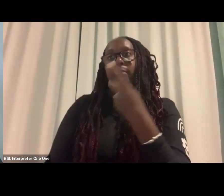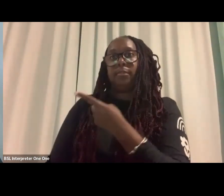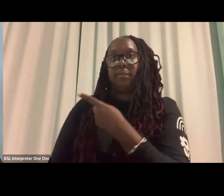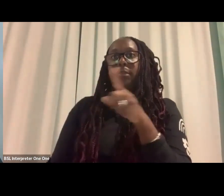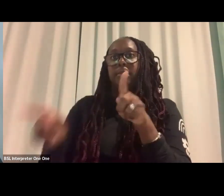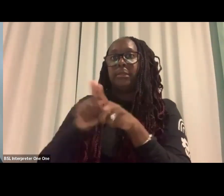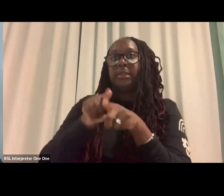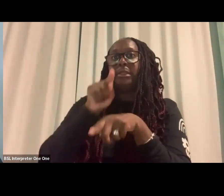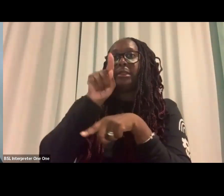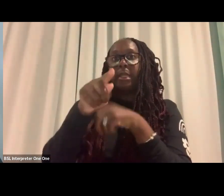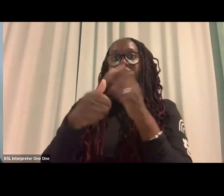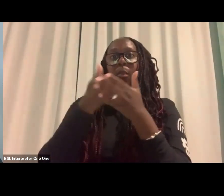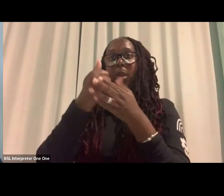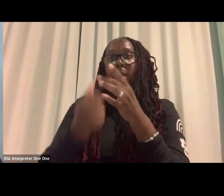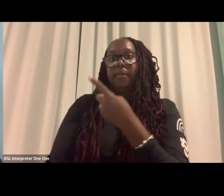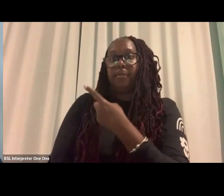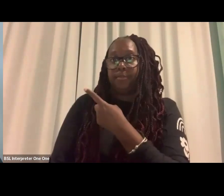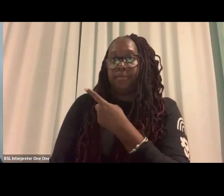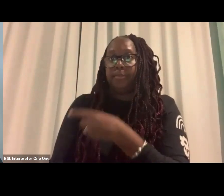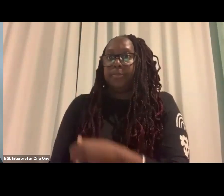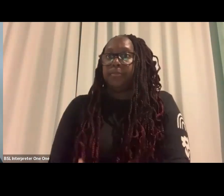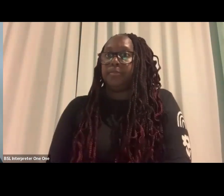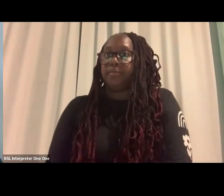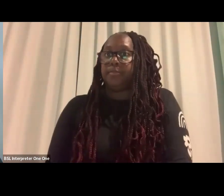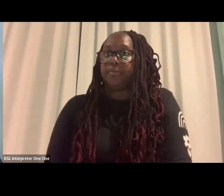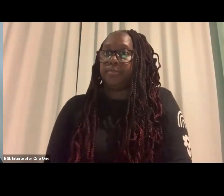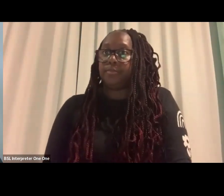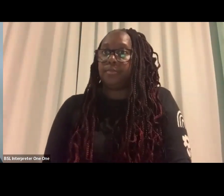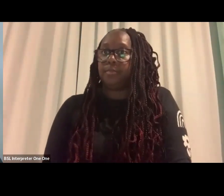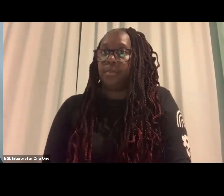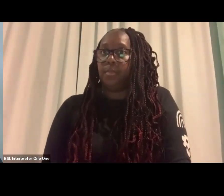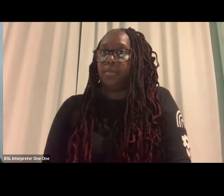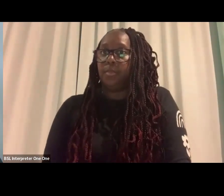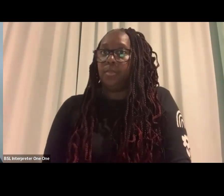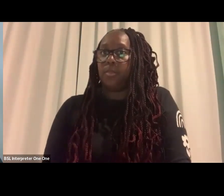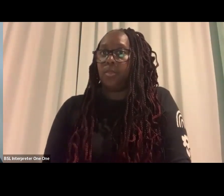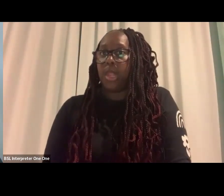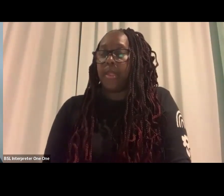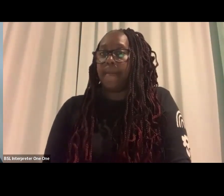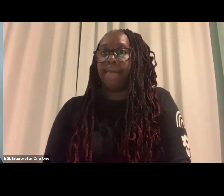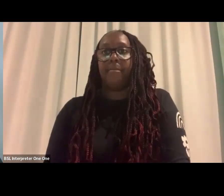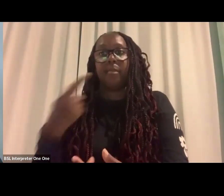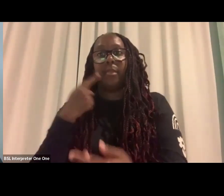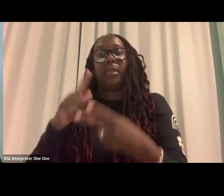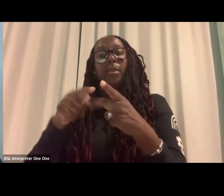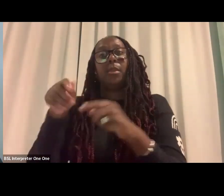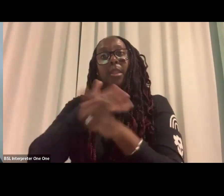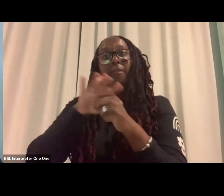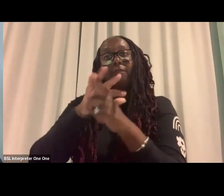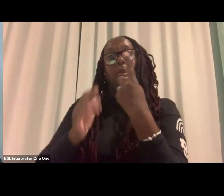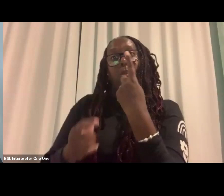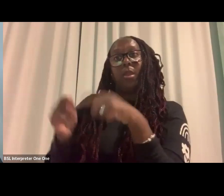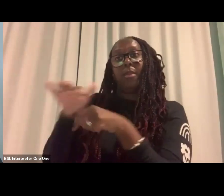sustainable and equitable socio-economic development, preservation and promotion of environment, preservation